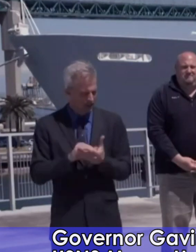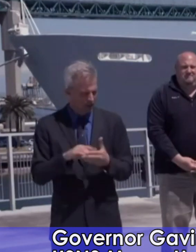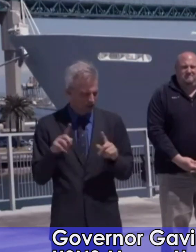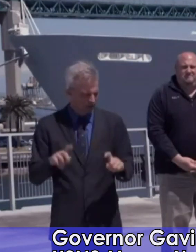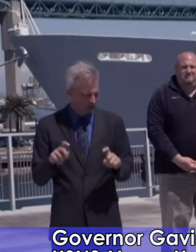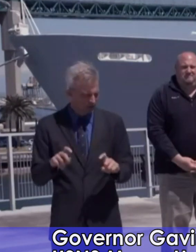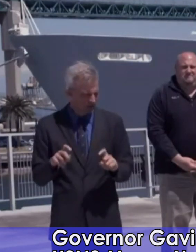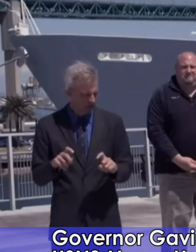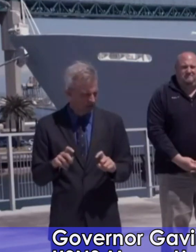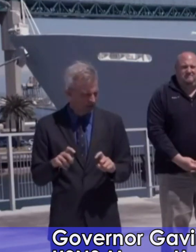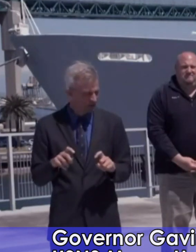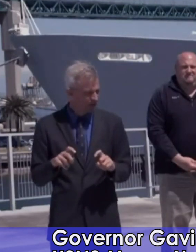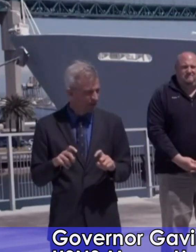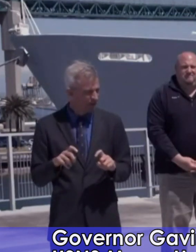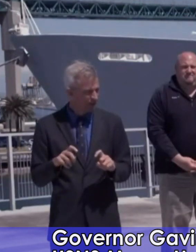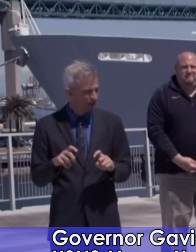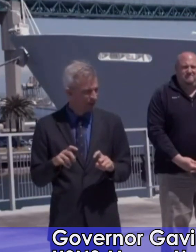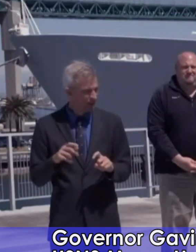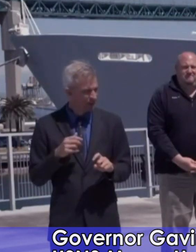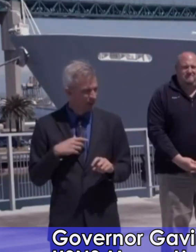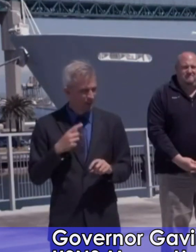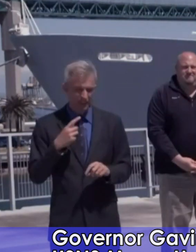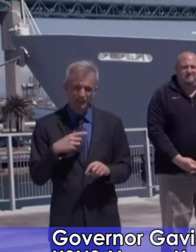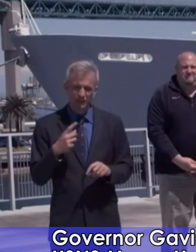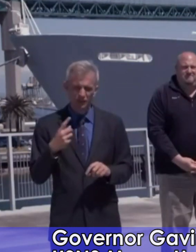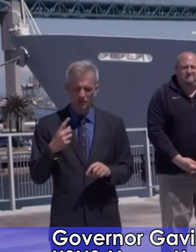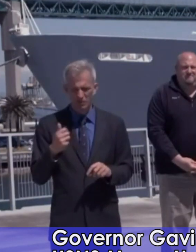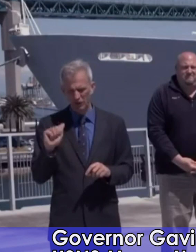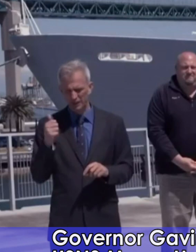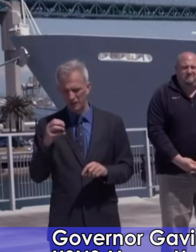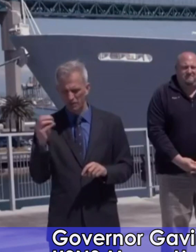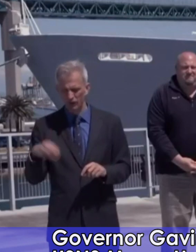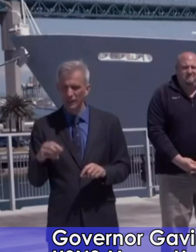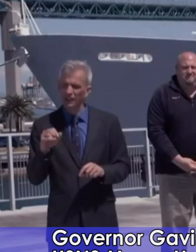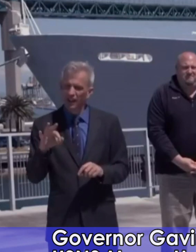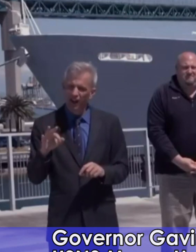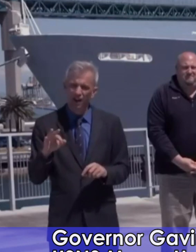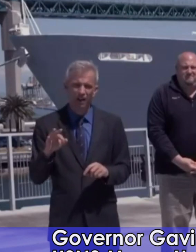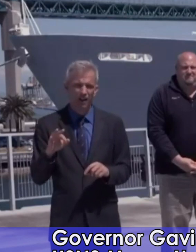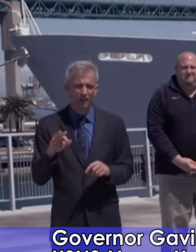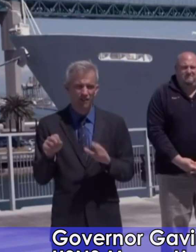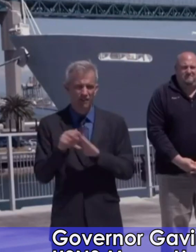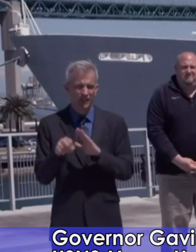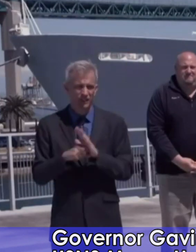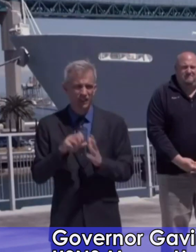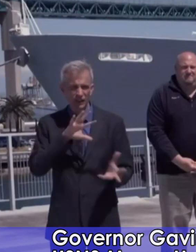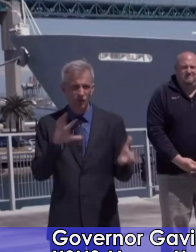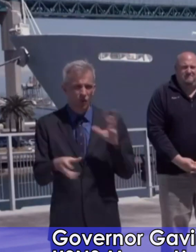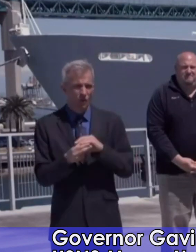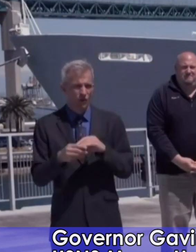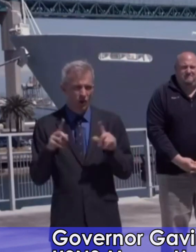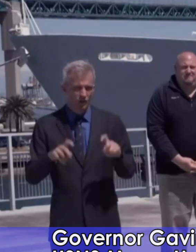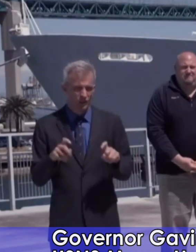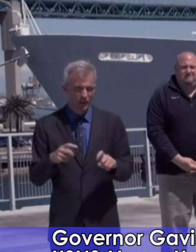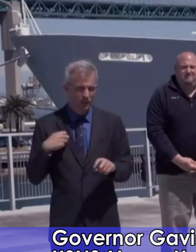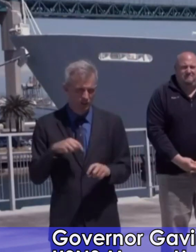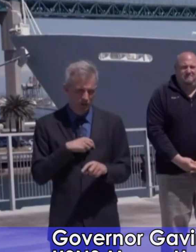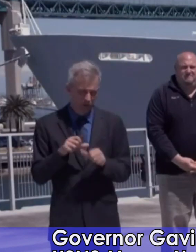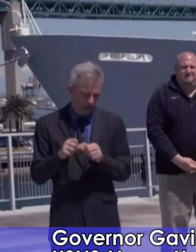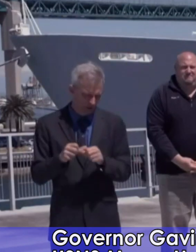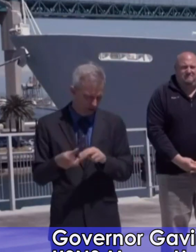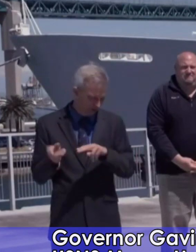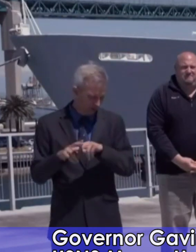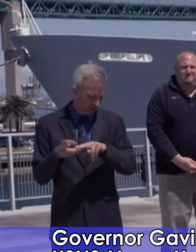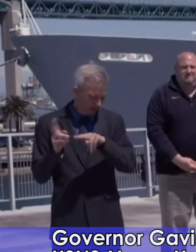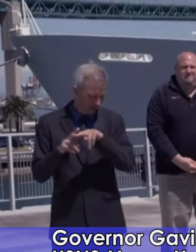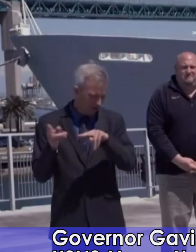here in Los Angeles. That's about a tenth, I think, of the state's overall tests. And we're going to keep ramping that up and keep doing that. To the earlier question,